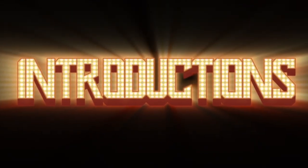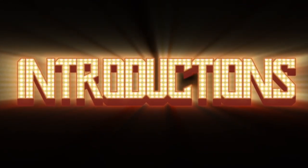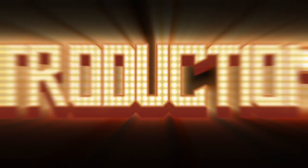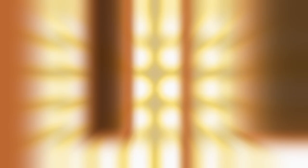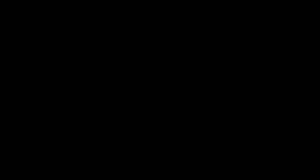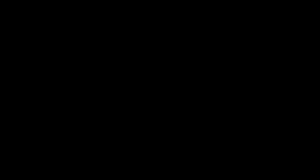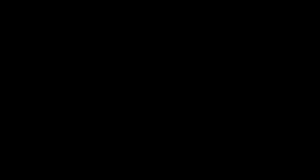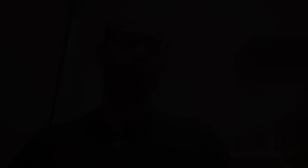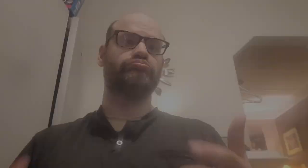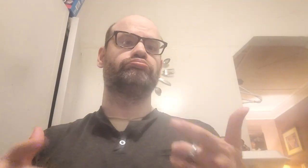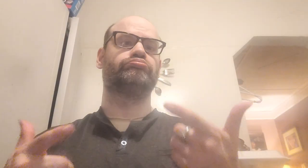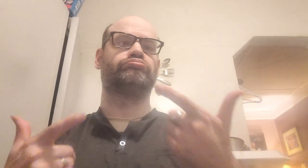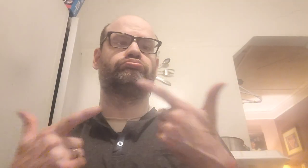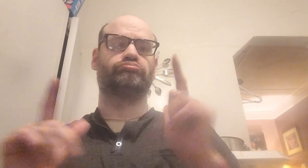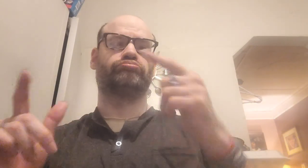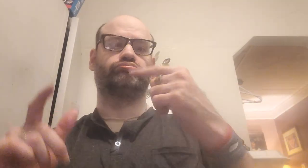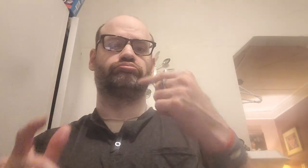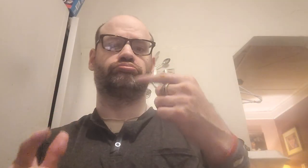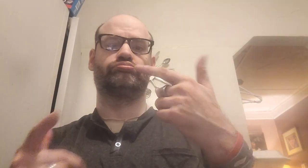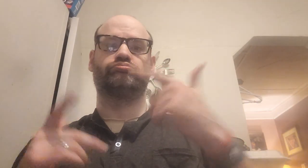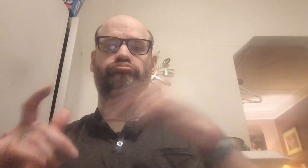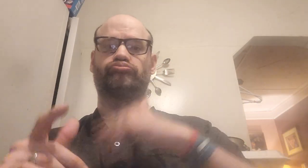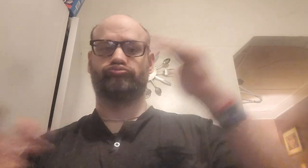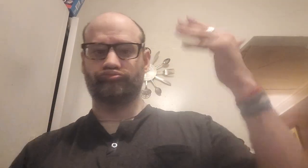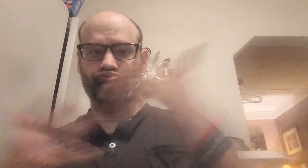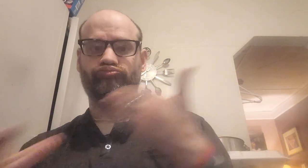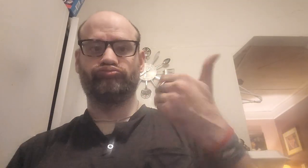Introductions. Let me introduce myself.